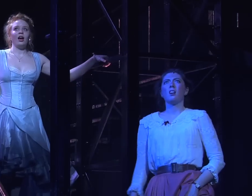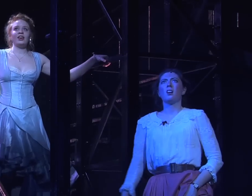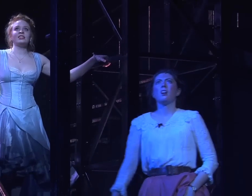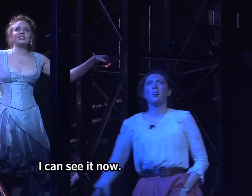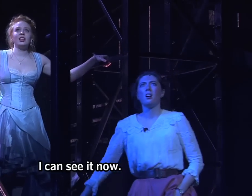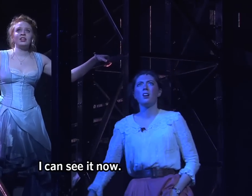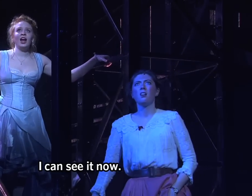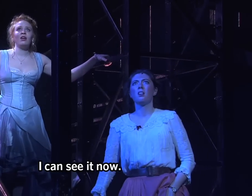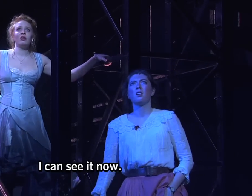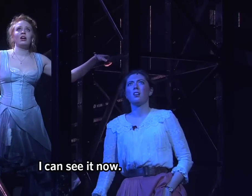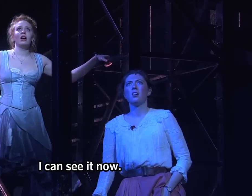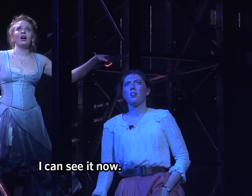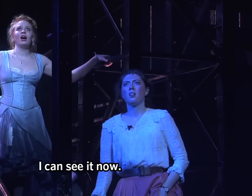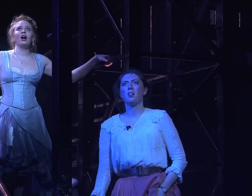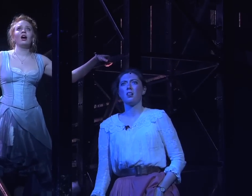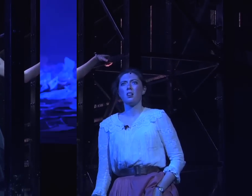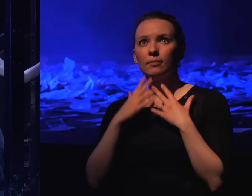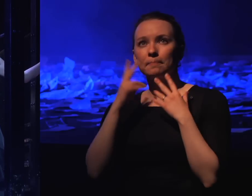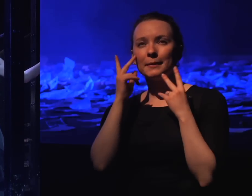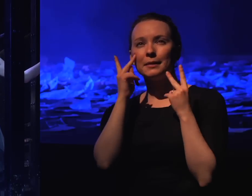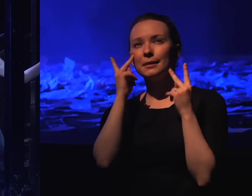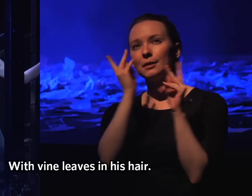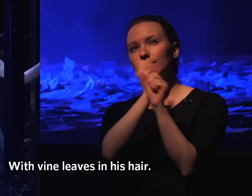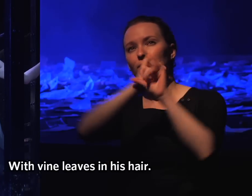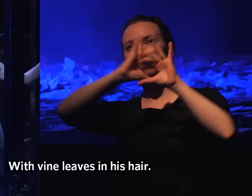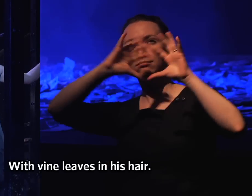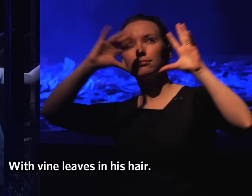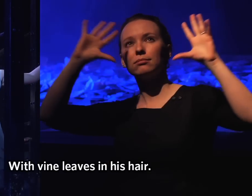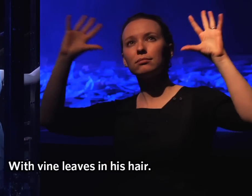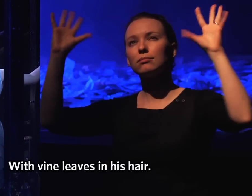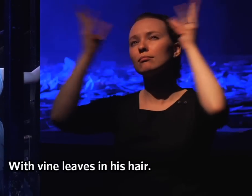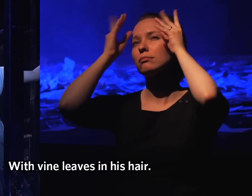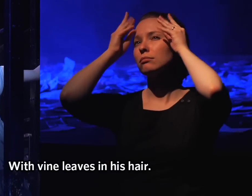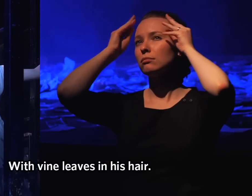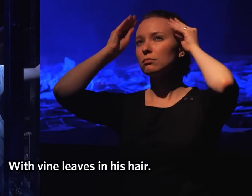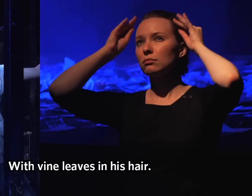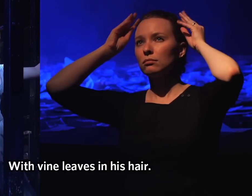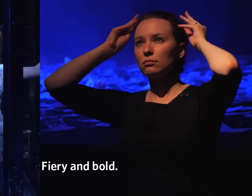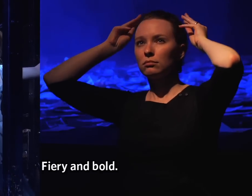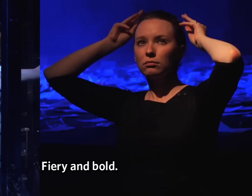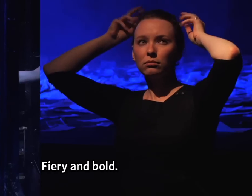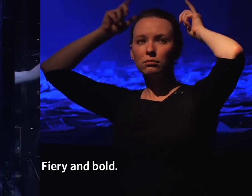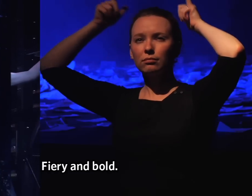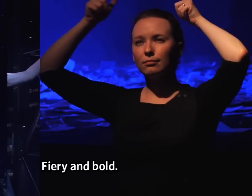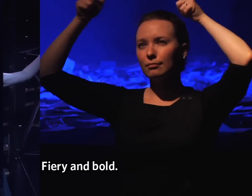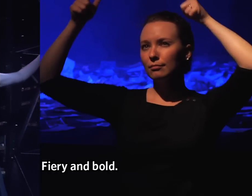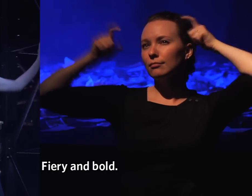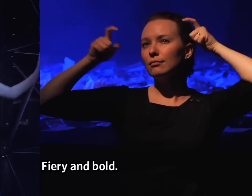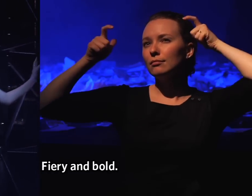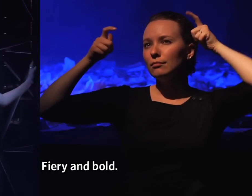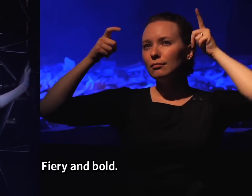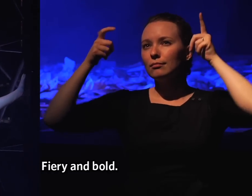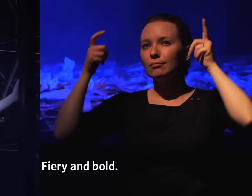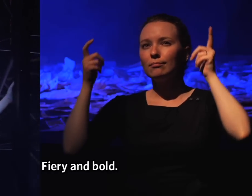to. I can see it now. With vine leaves in his hair, fiery and